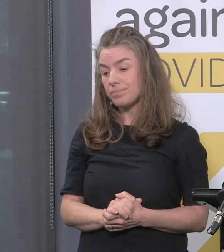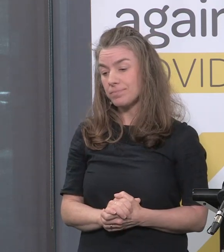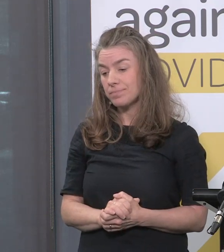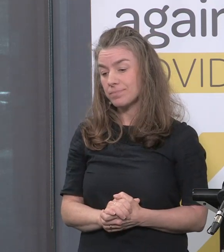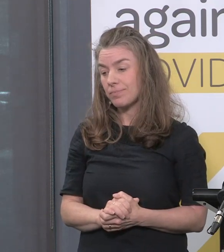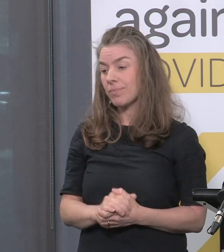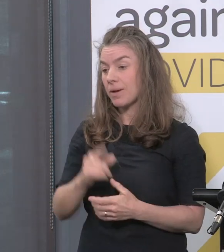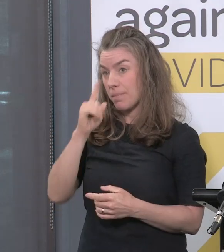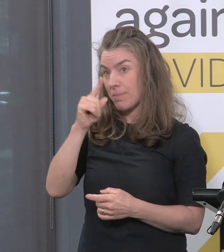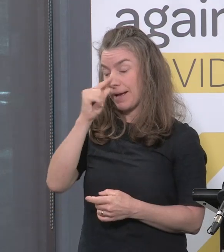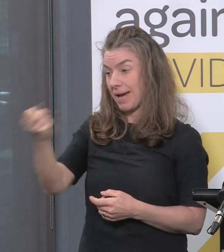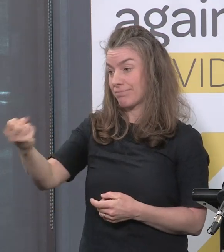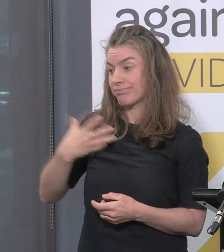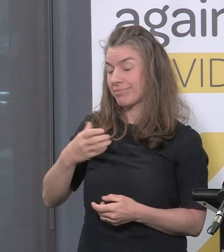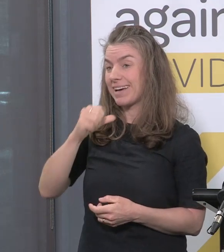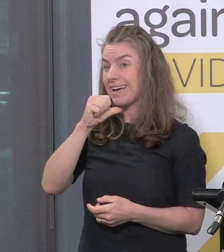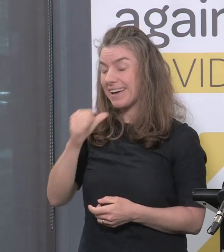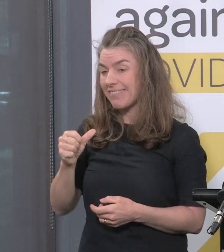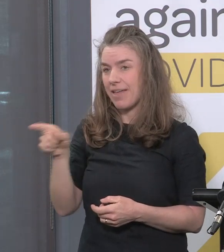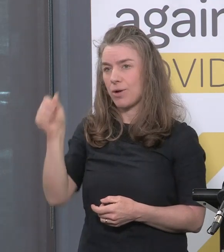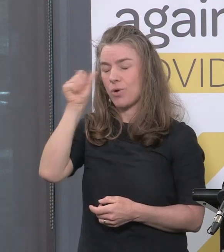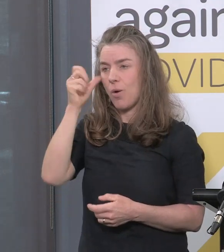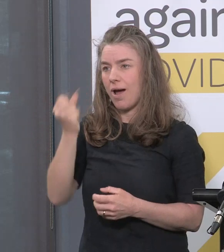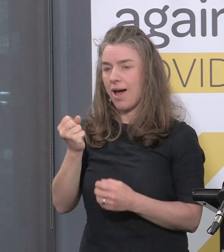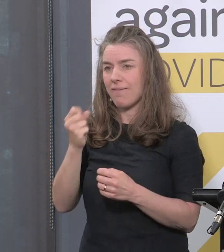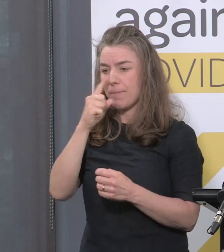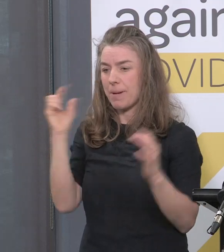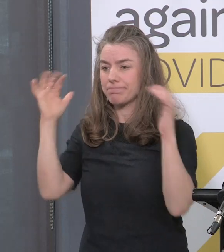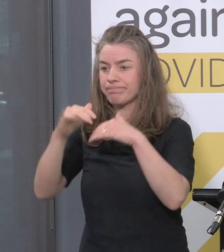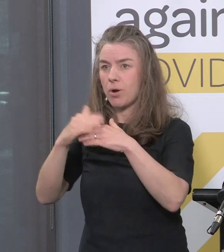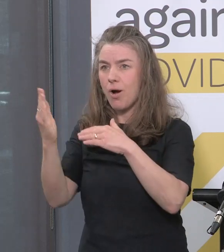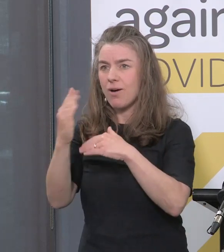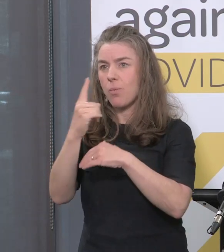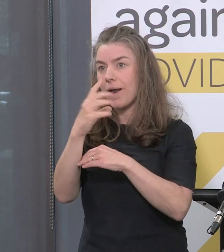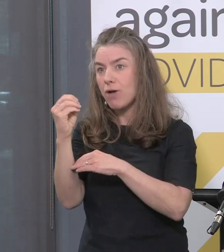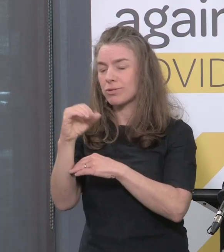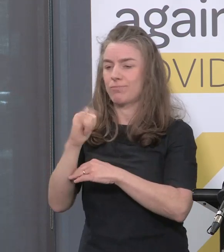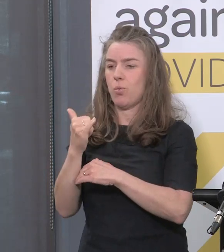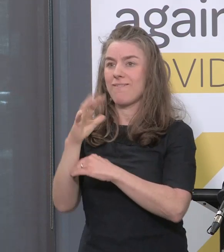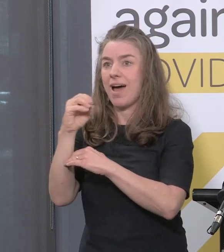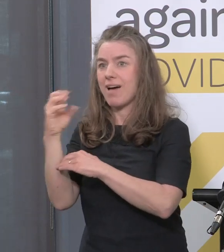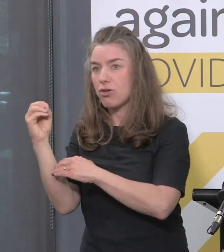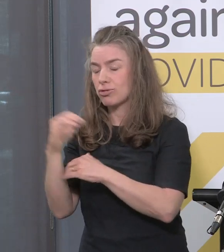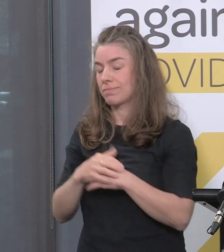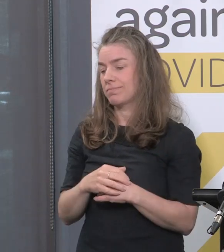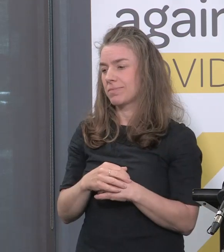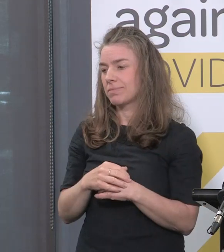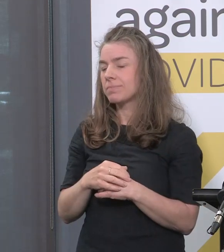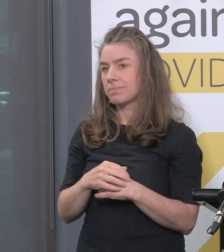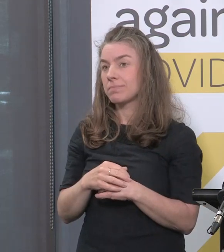breaches of self-isolation and mass gathering requirements. We ask people to use this channel judiciously.